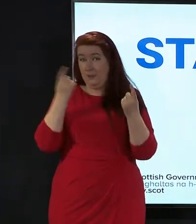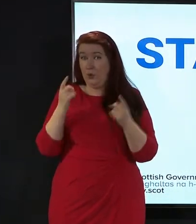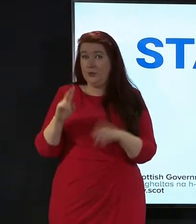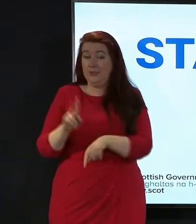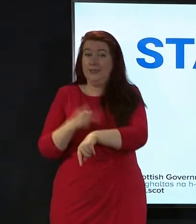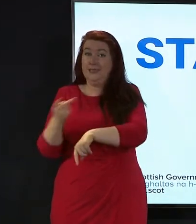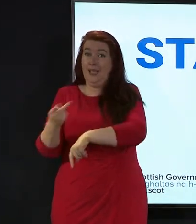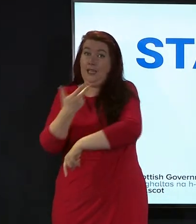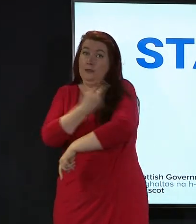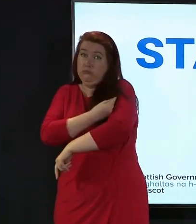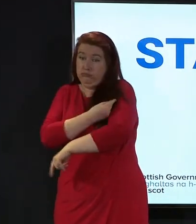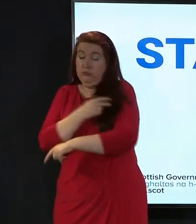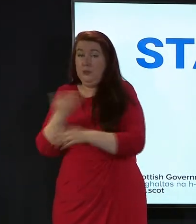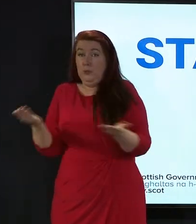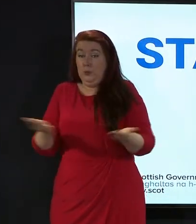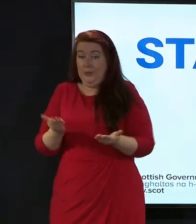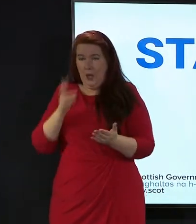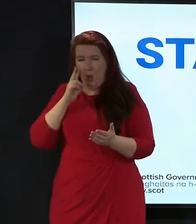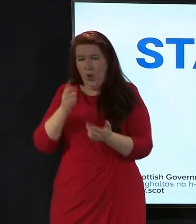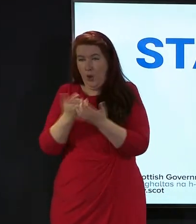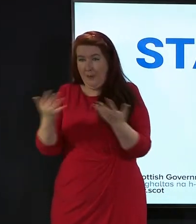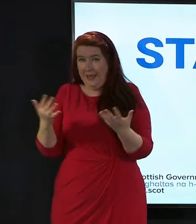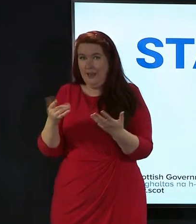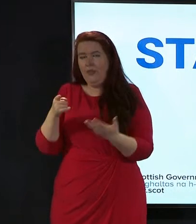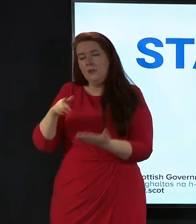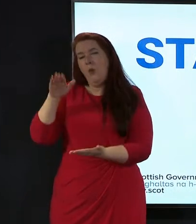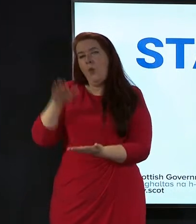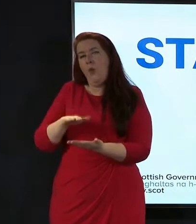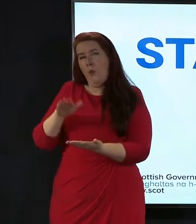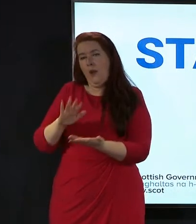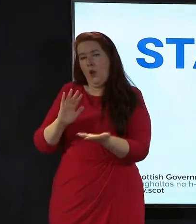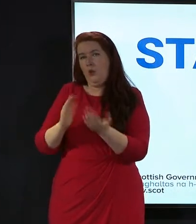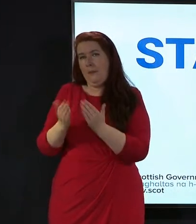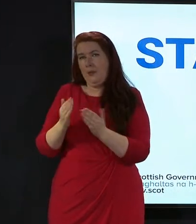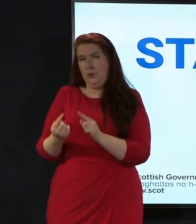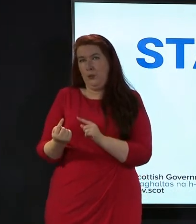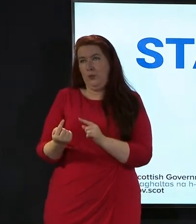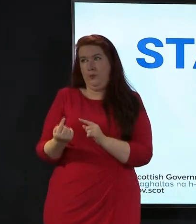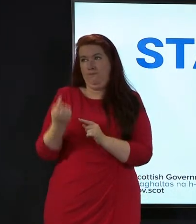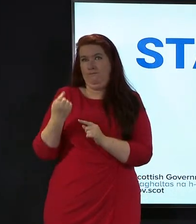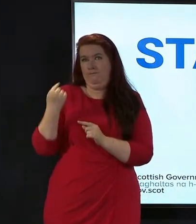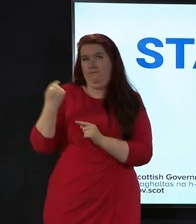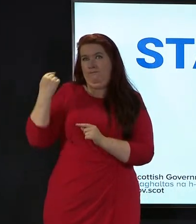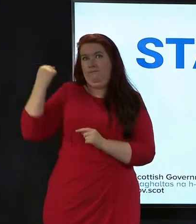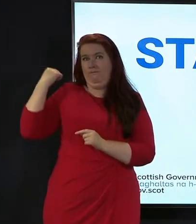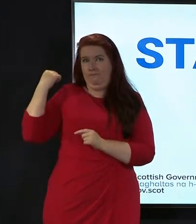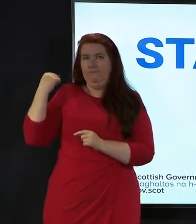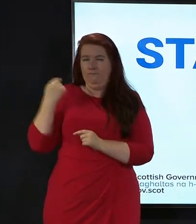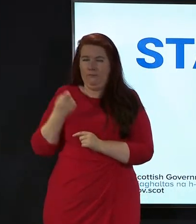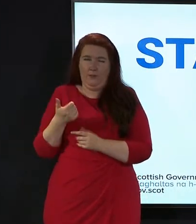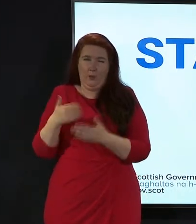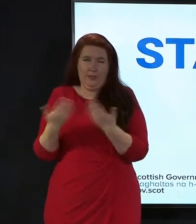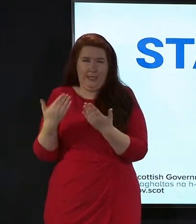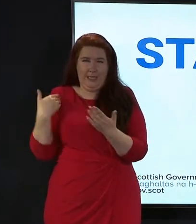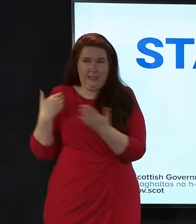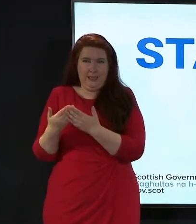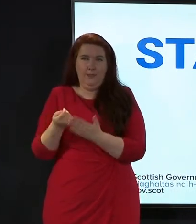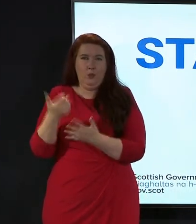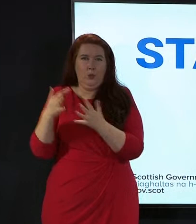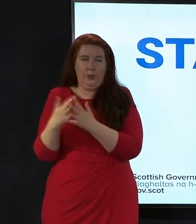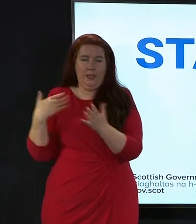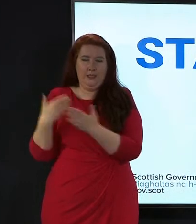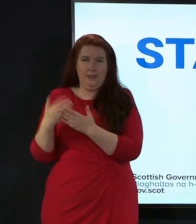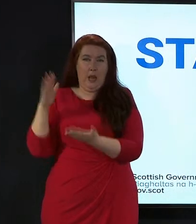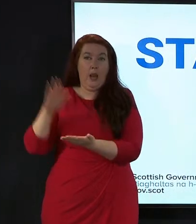today, they are lower than they have been in recent days over recent weeks. That